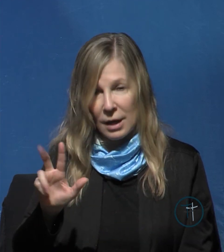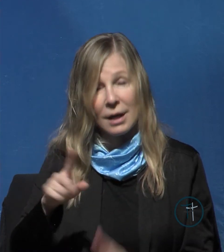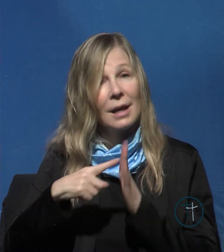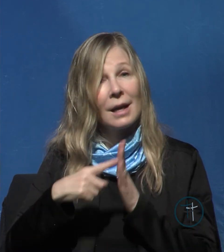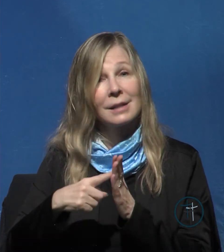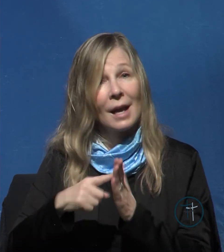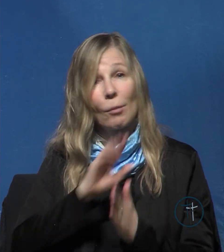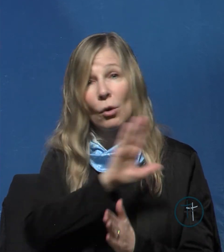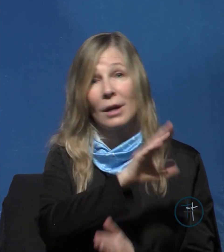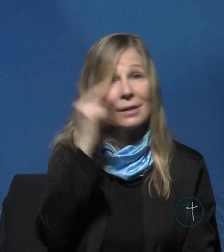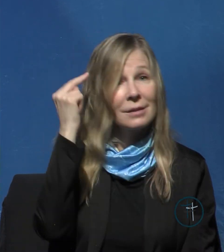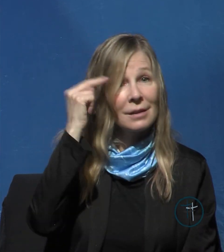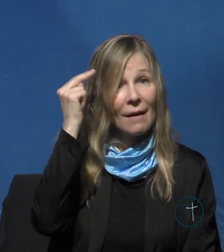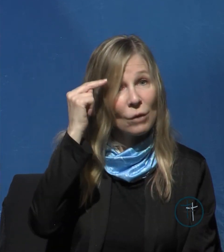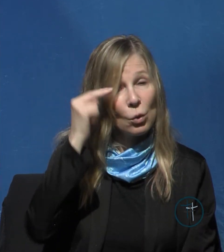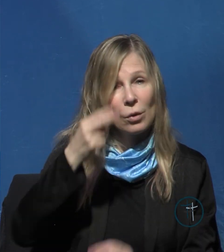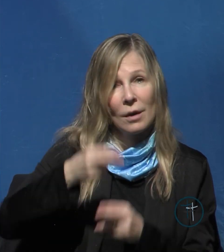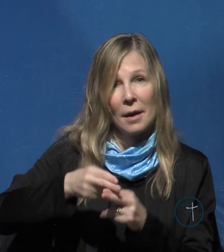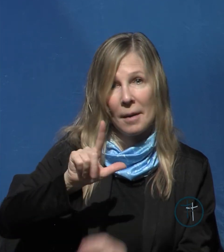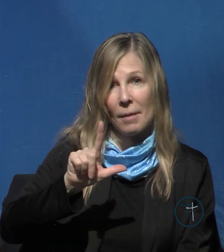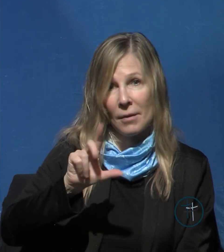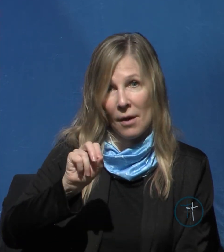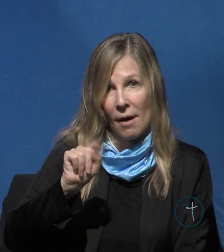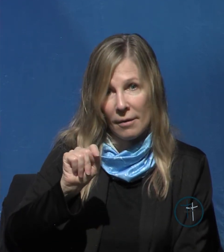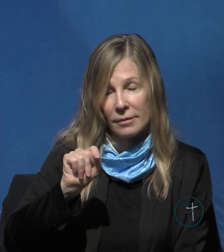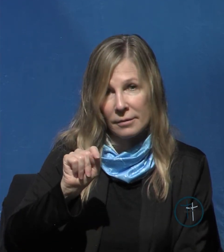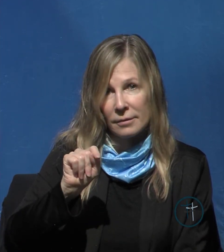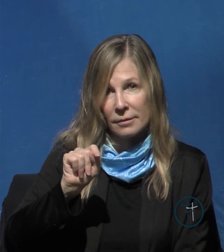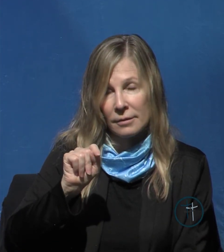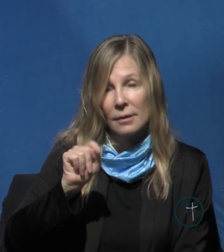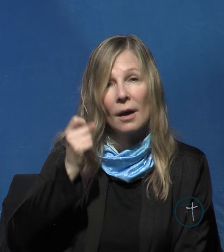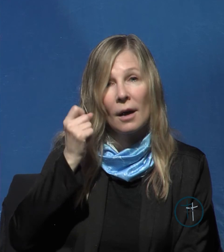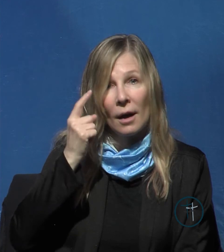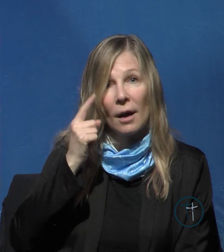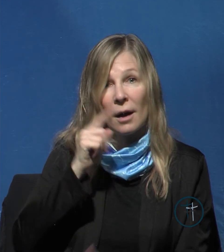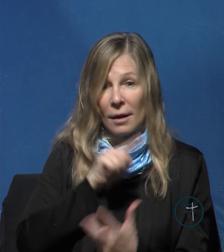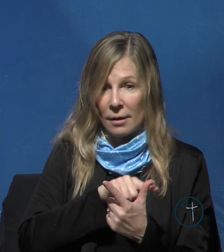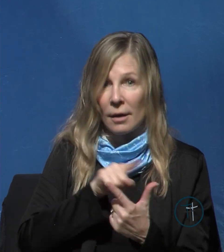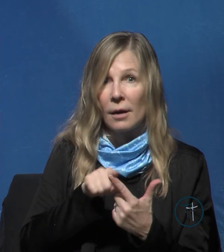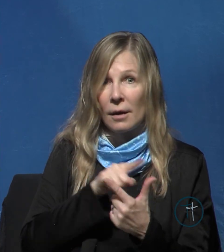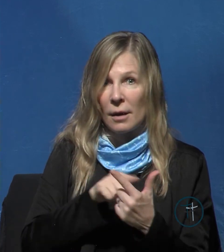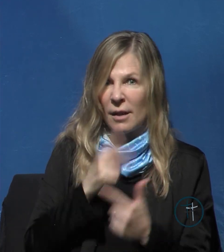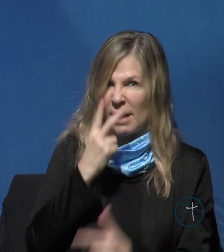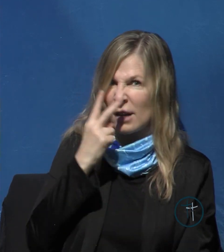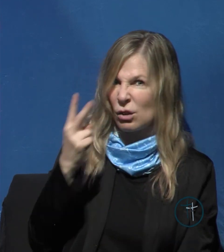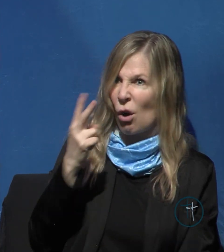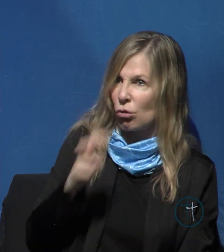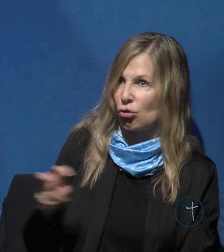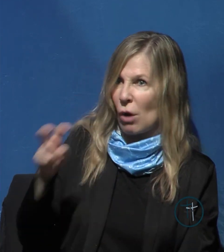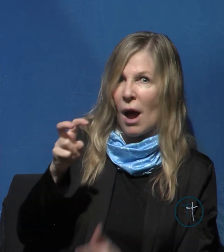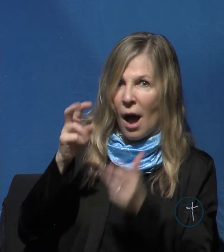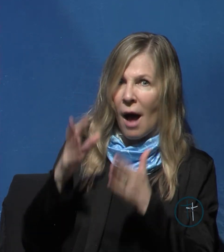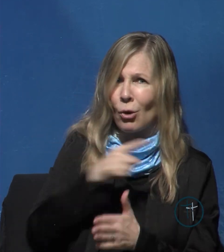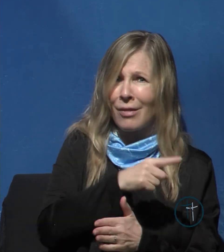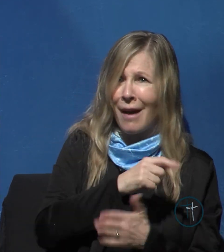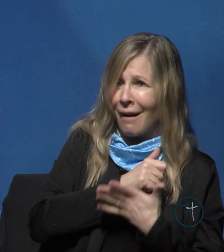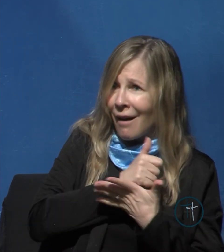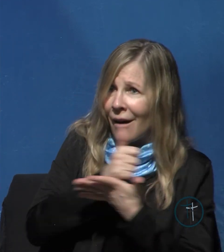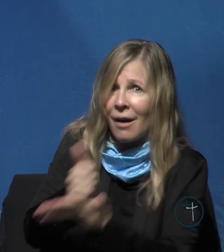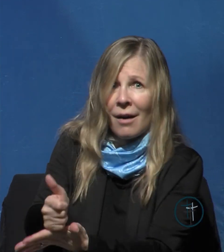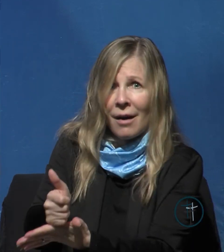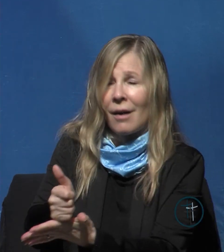example of his nephew Lot. But basically, these were situations where they saw travelers and they went out of their